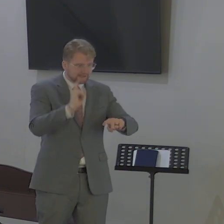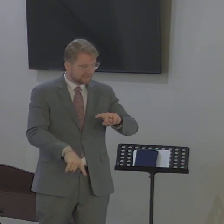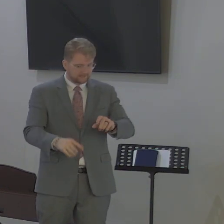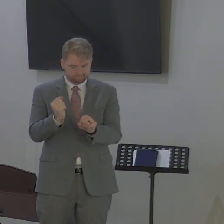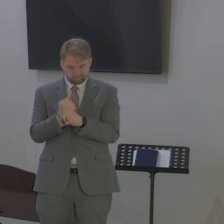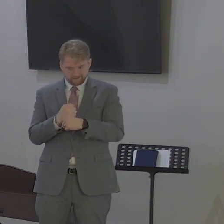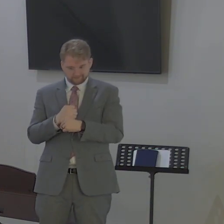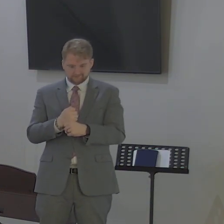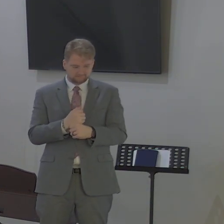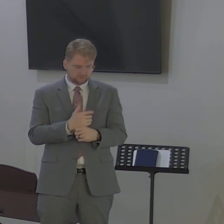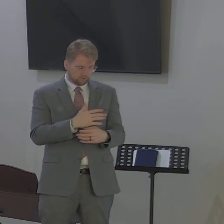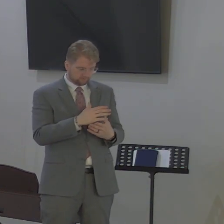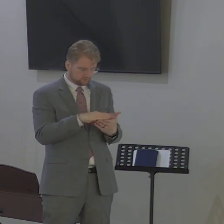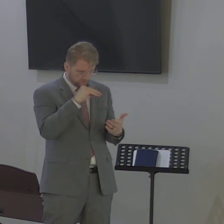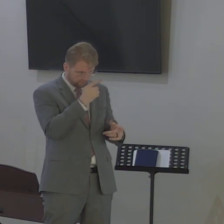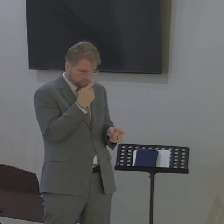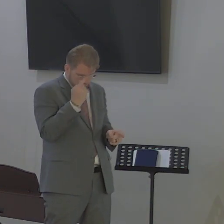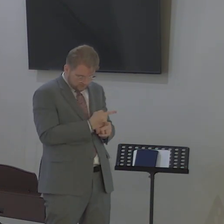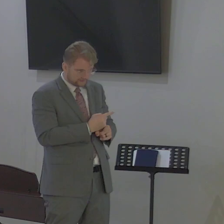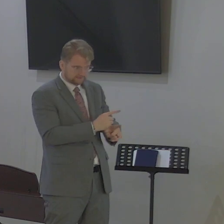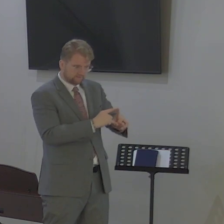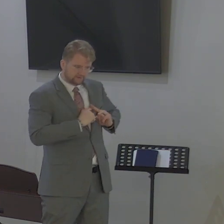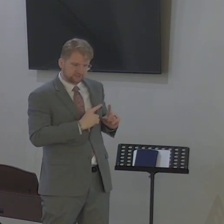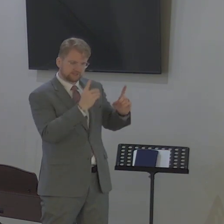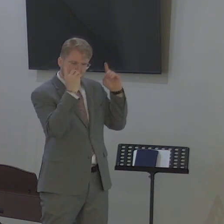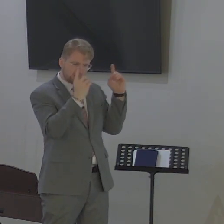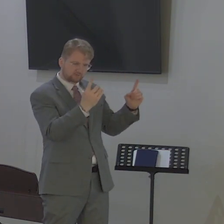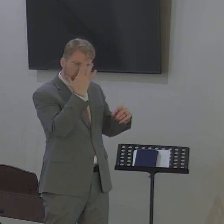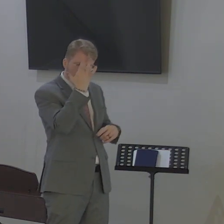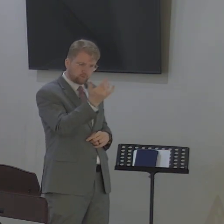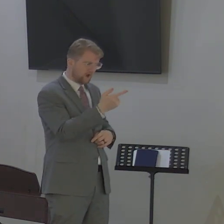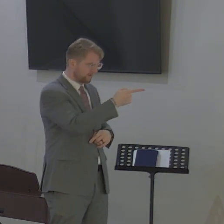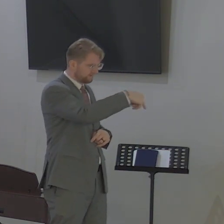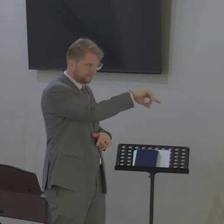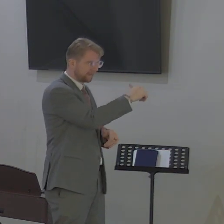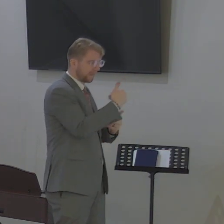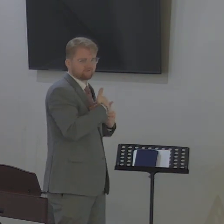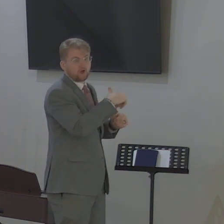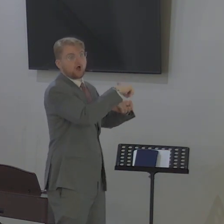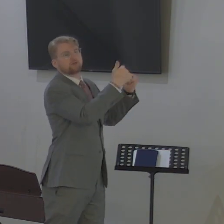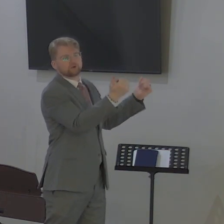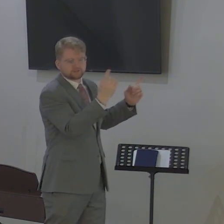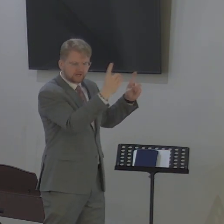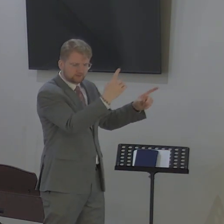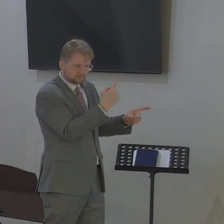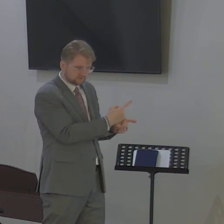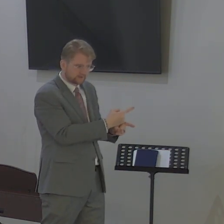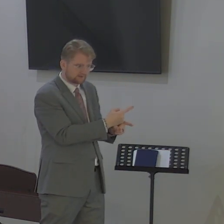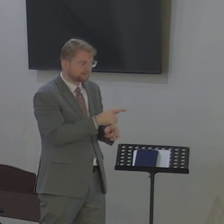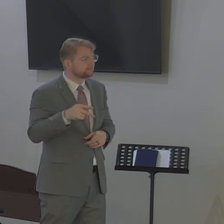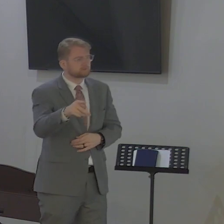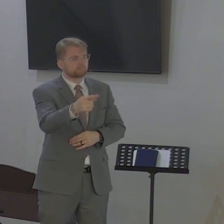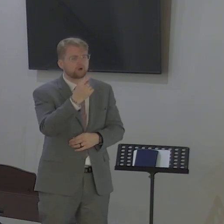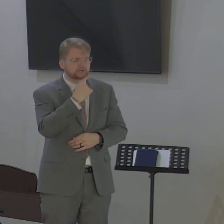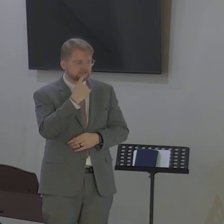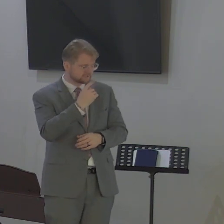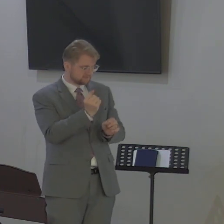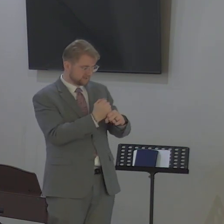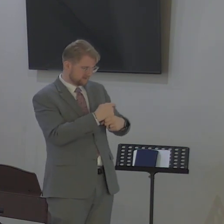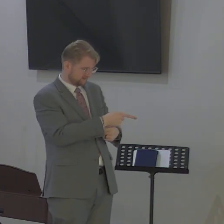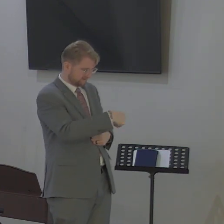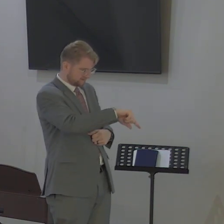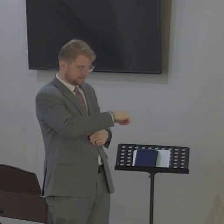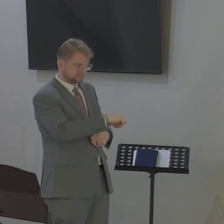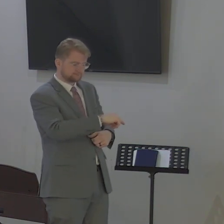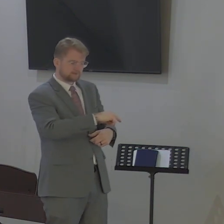1 Corinthians chapter 3. That's what the Bible tells me, right? So Paul says, mark them as accursed, avoid them.